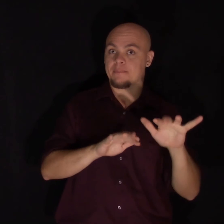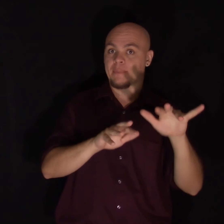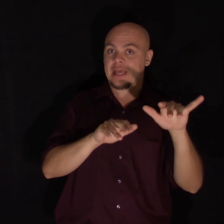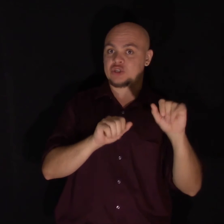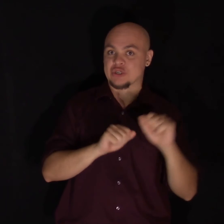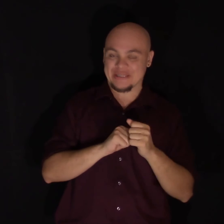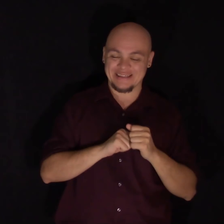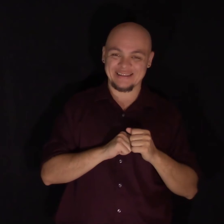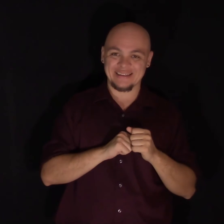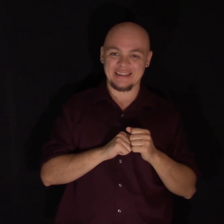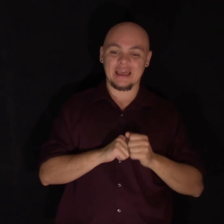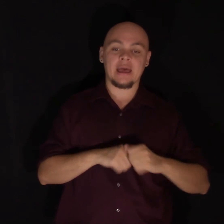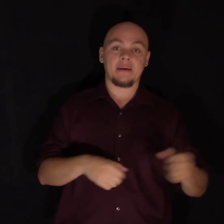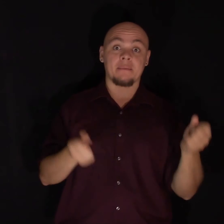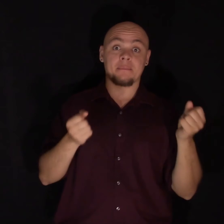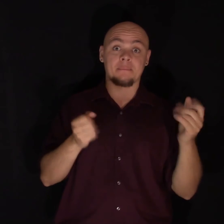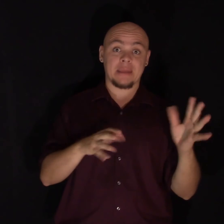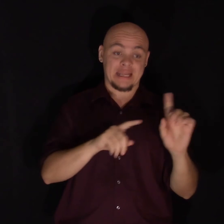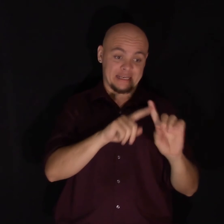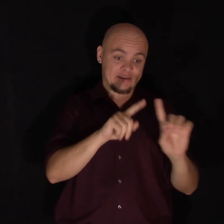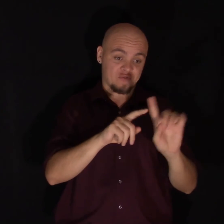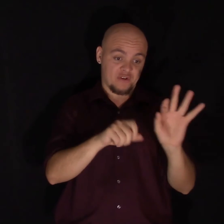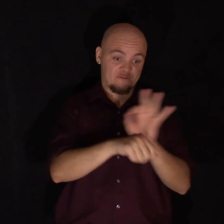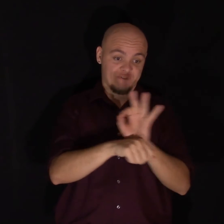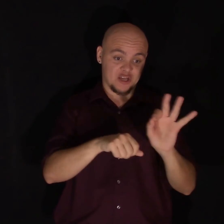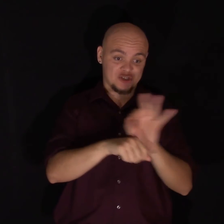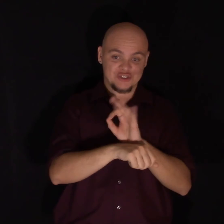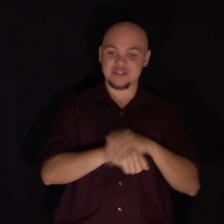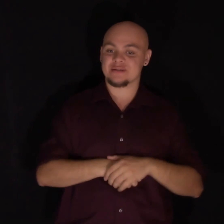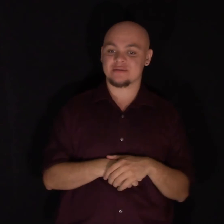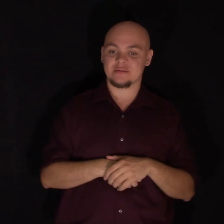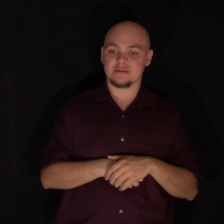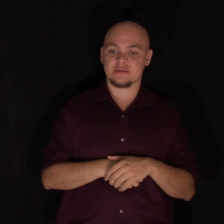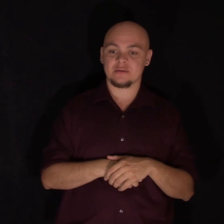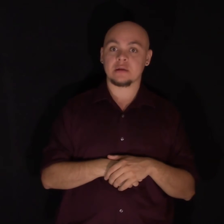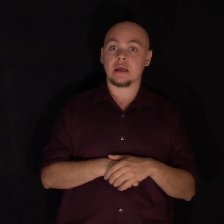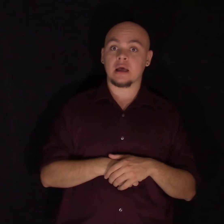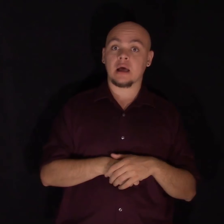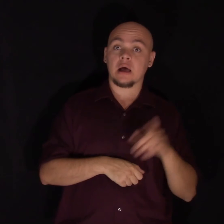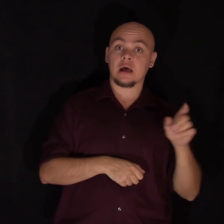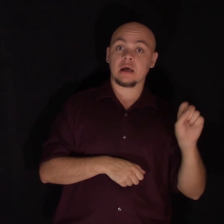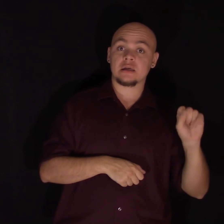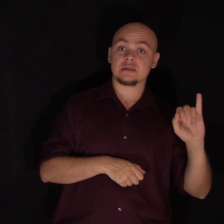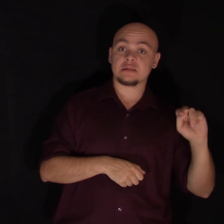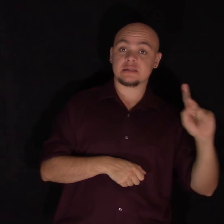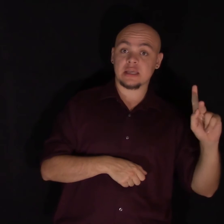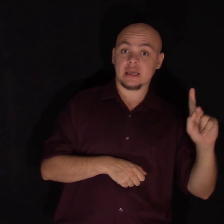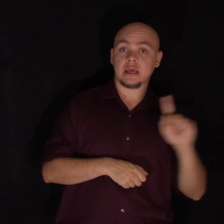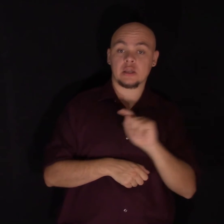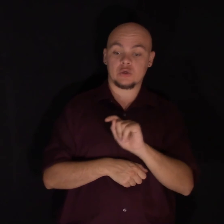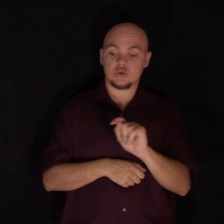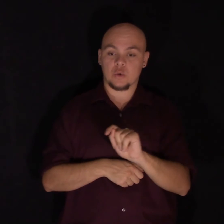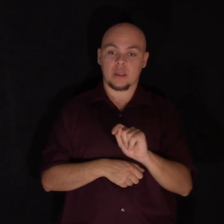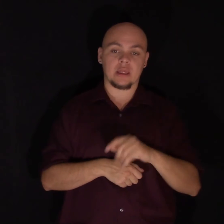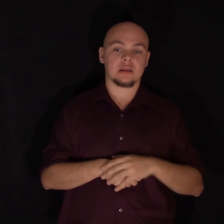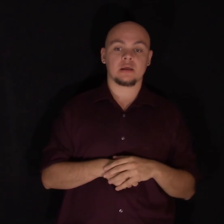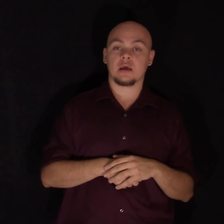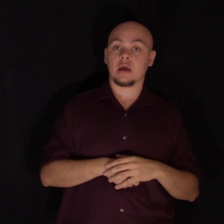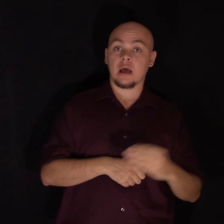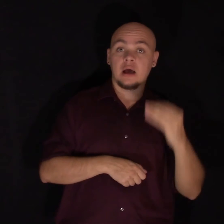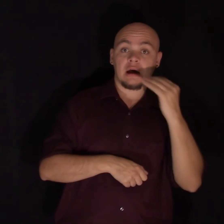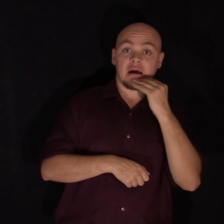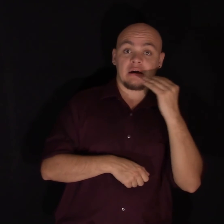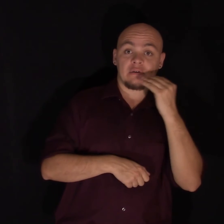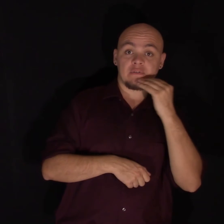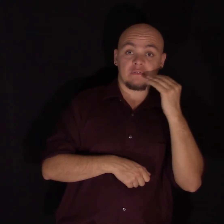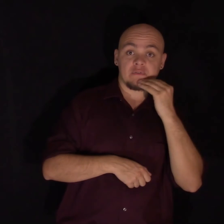want multifunctional spaces and housewares. A sink's combined with a toilet. A dining table becomes a